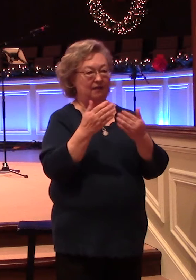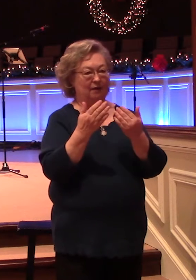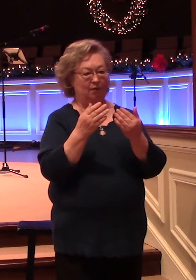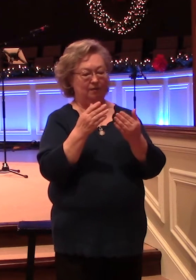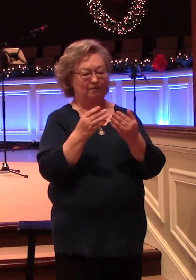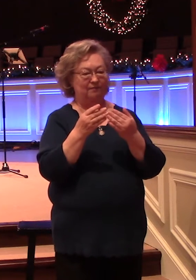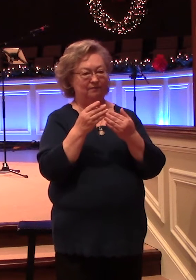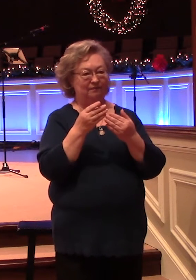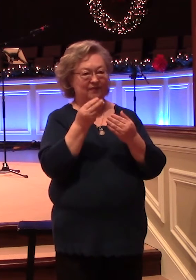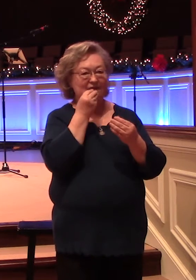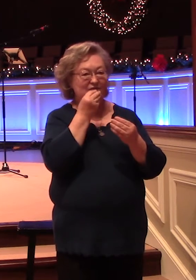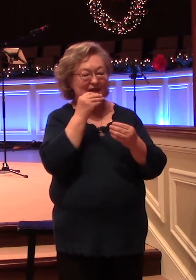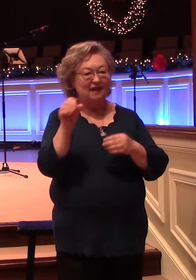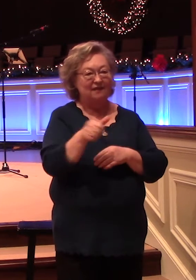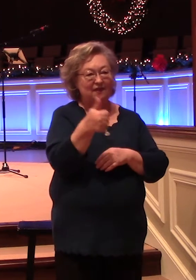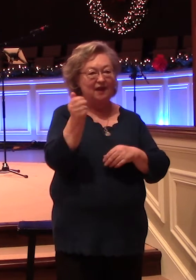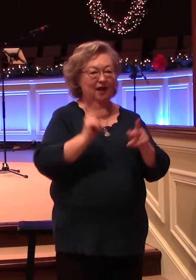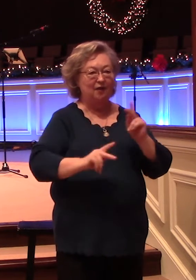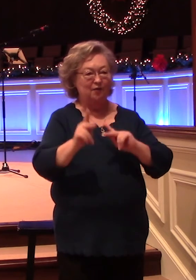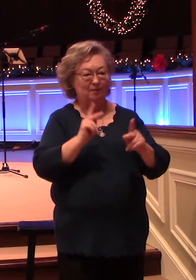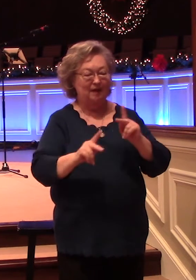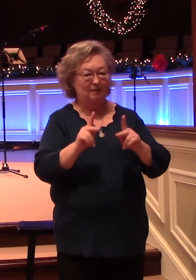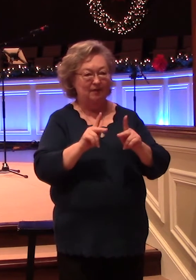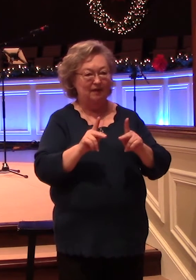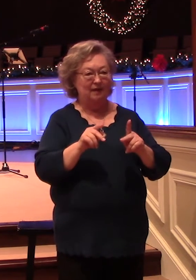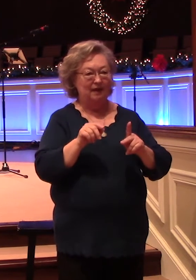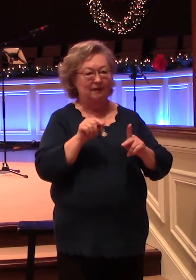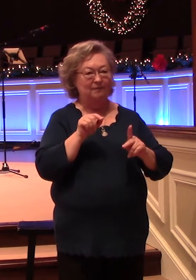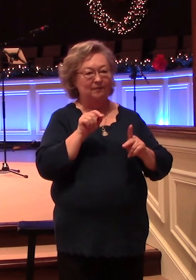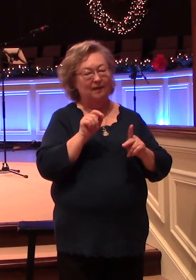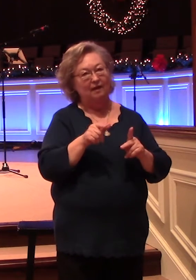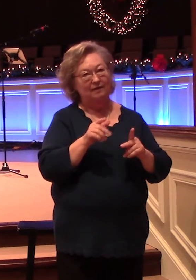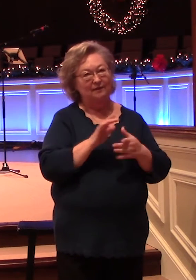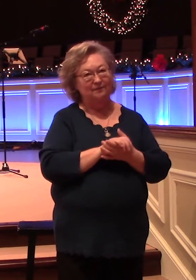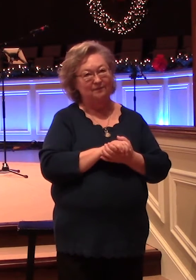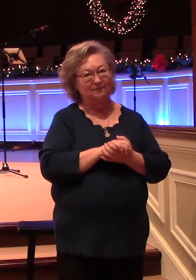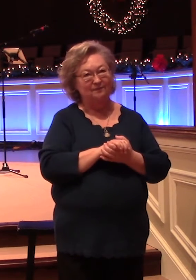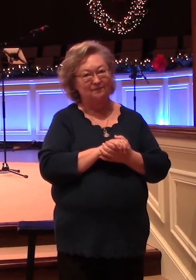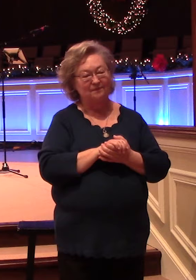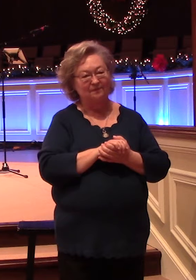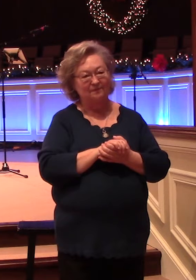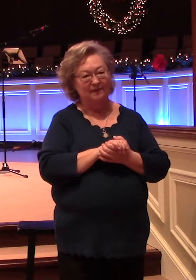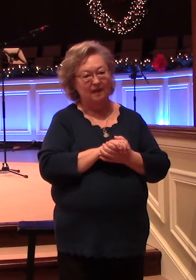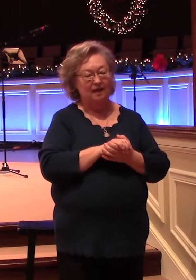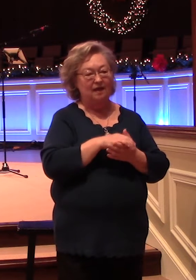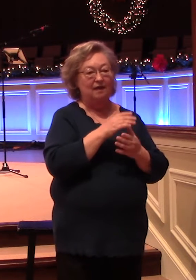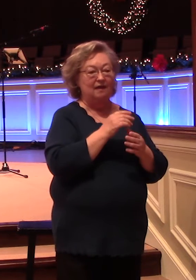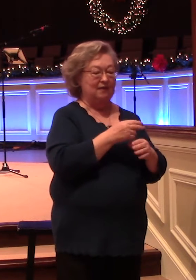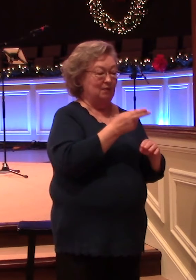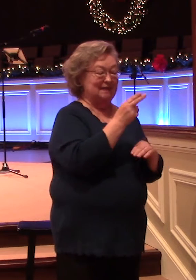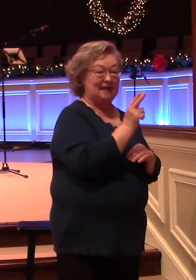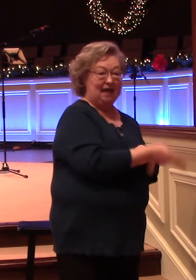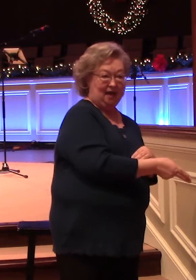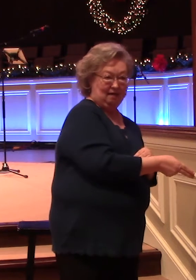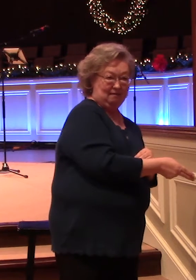were plump and laughing and joyful, had those same long spoons, but they were